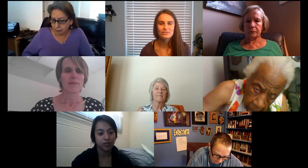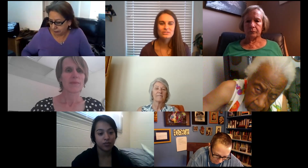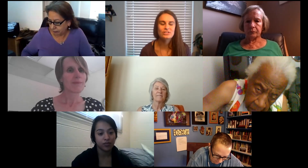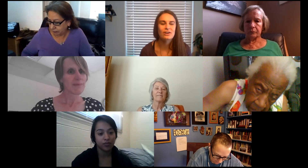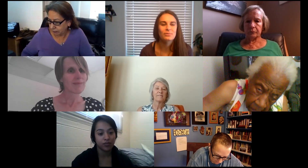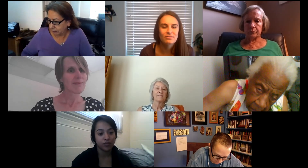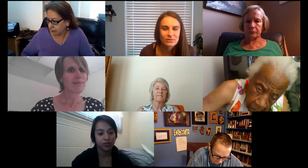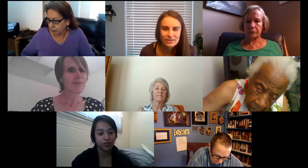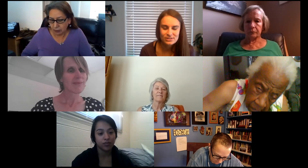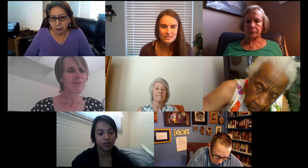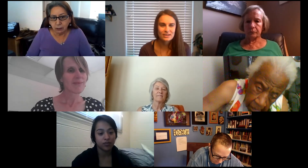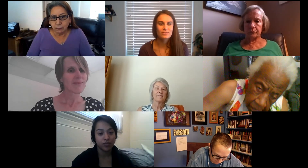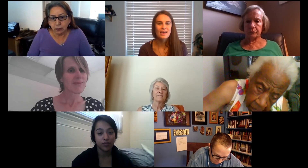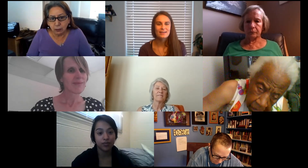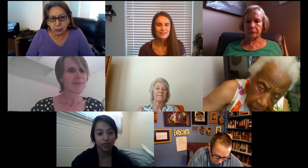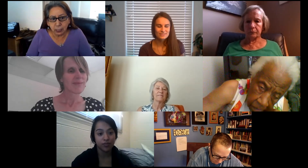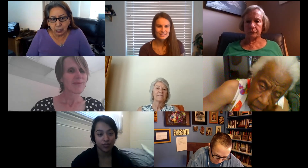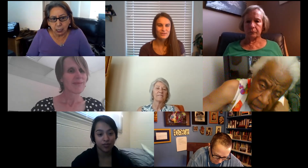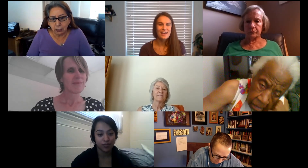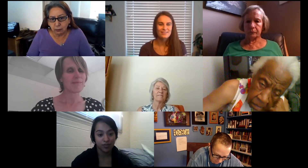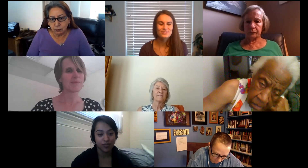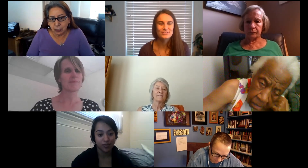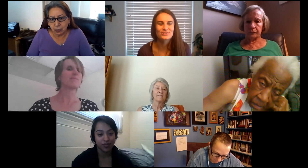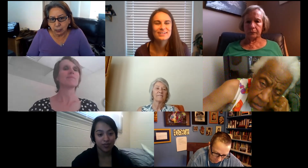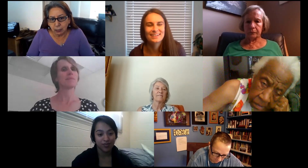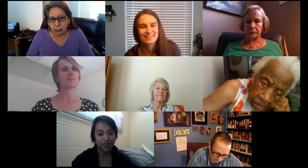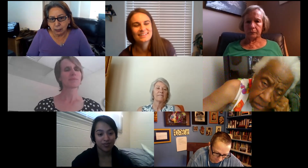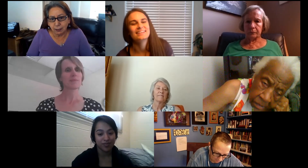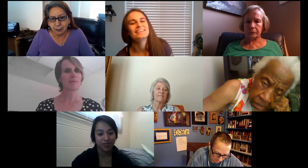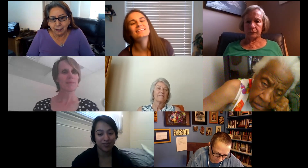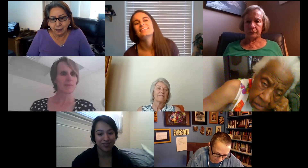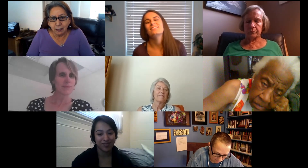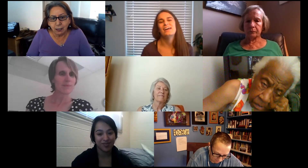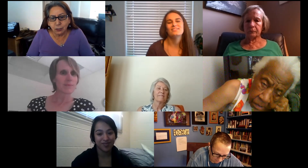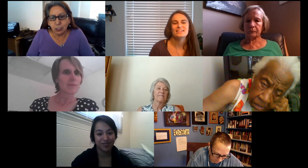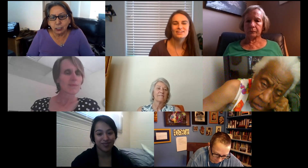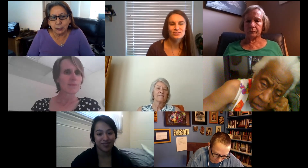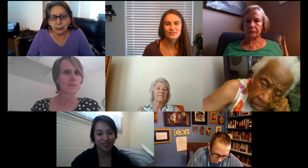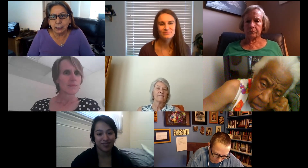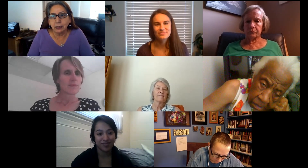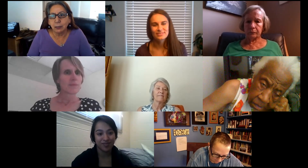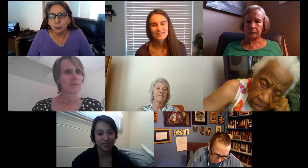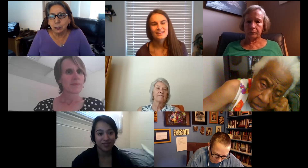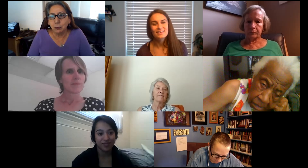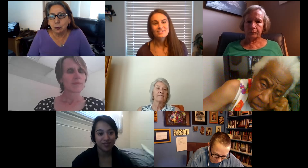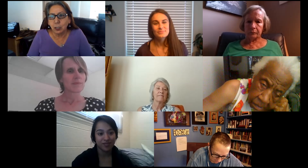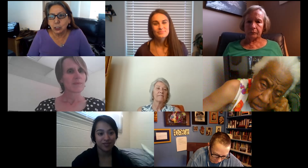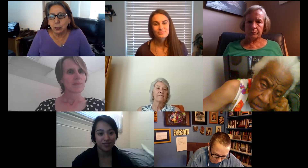I'll share it with everyone, just like with the handouts that we have too. Are you talking about the link that we were watching right